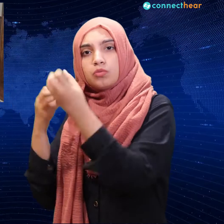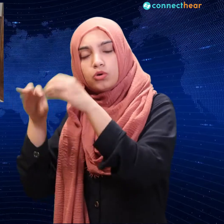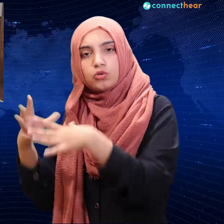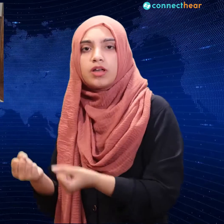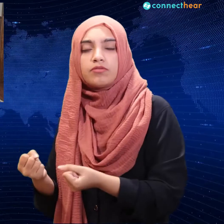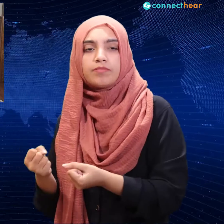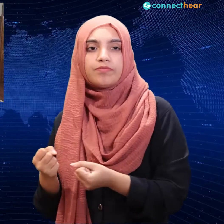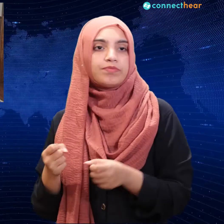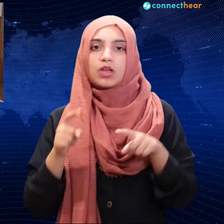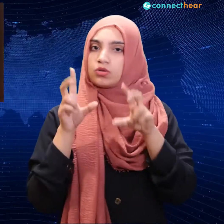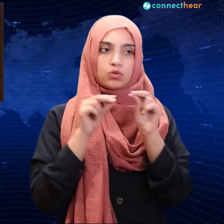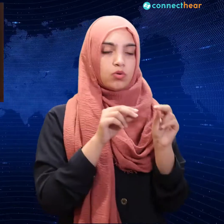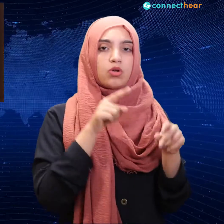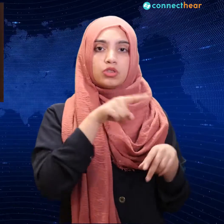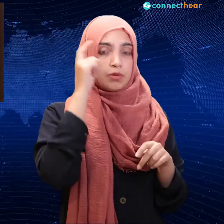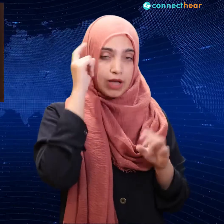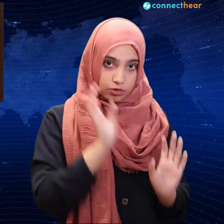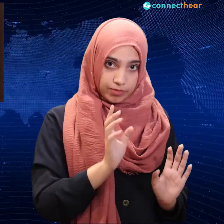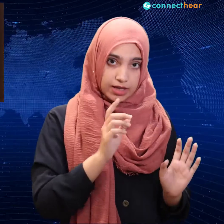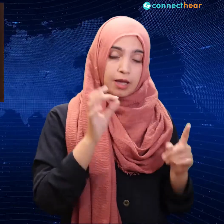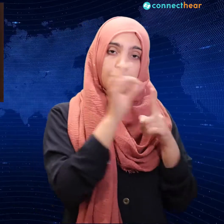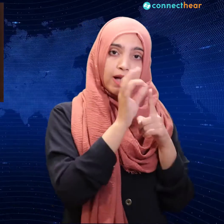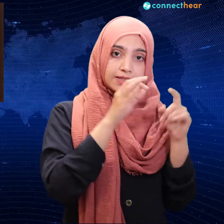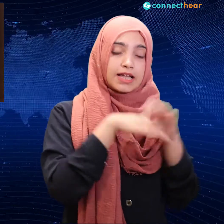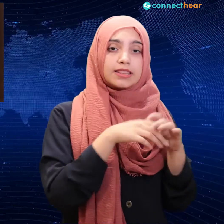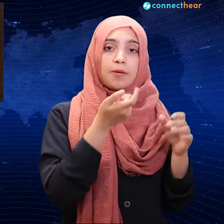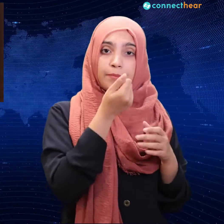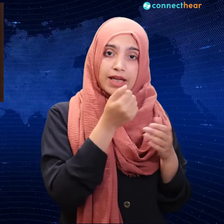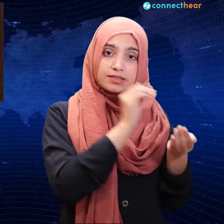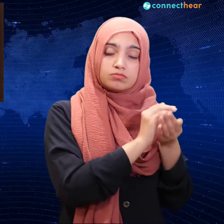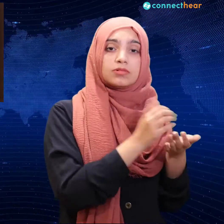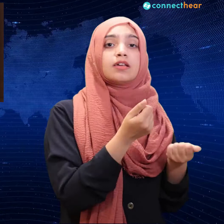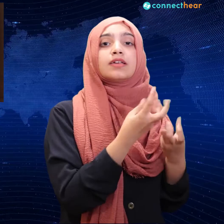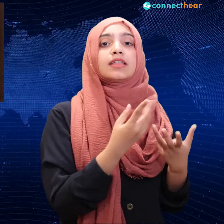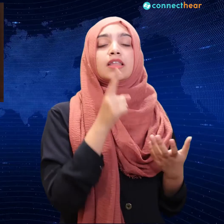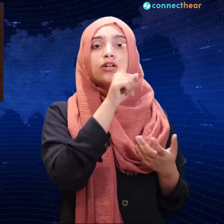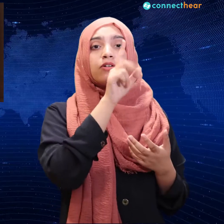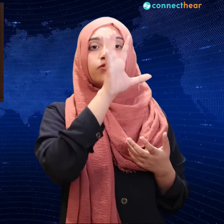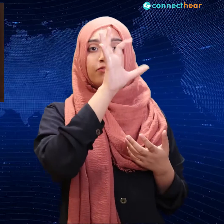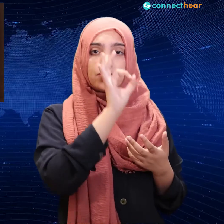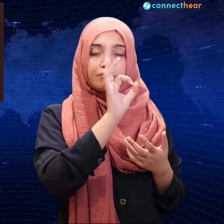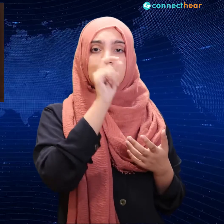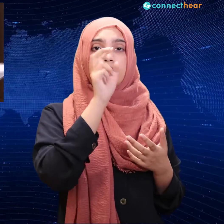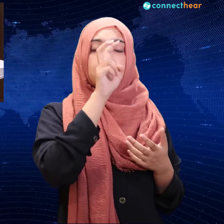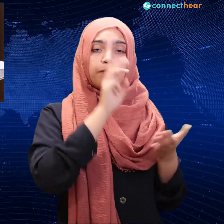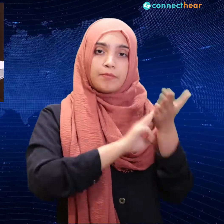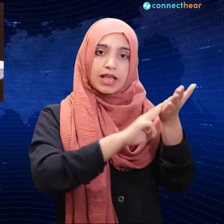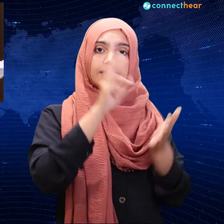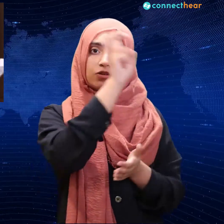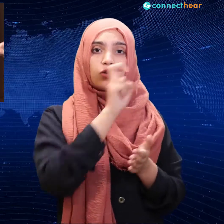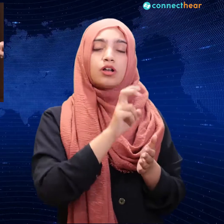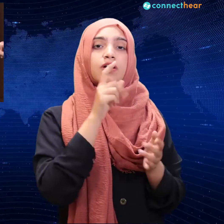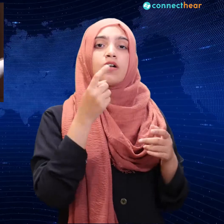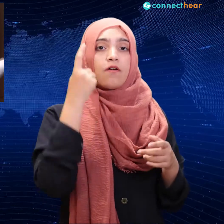budget of Pakistan? It's $50 billion for 220 million people. $50 billion. Americans